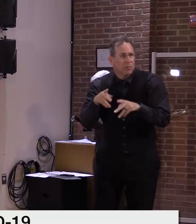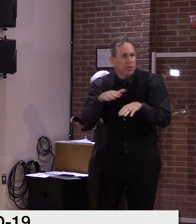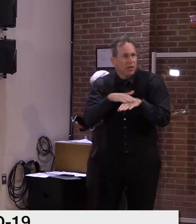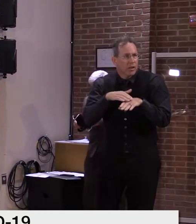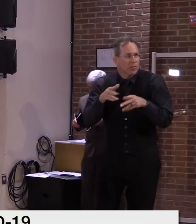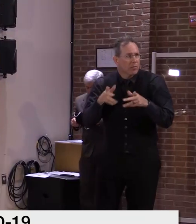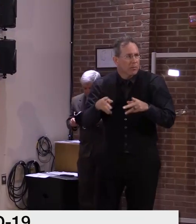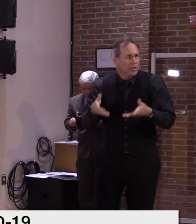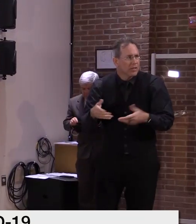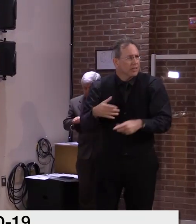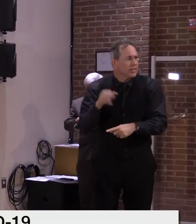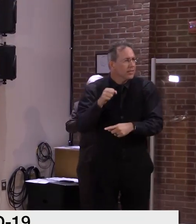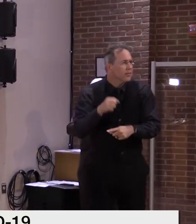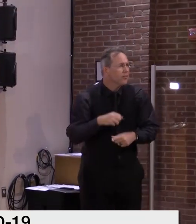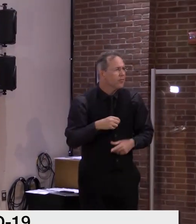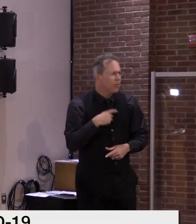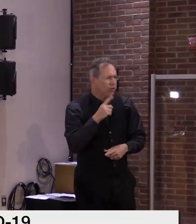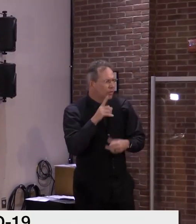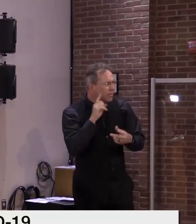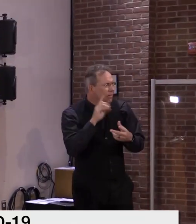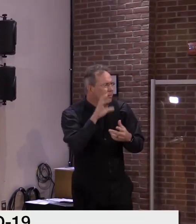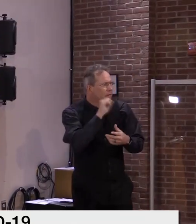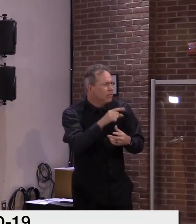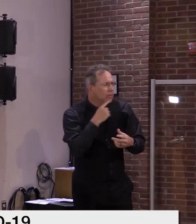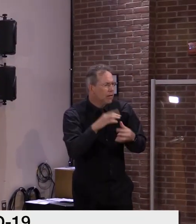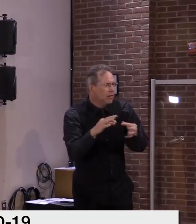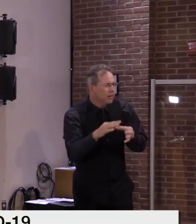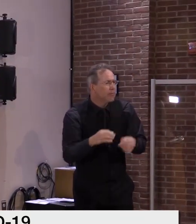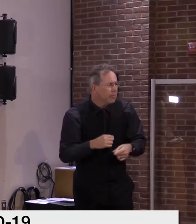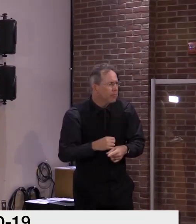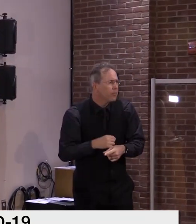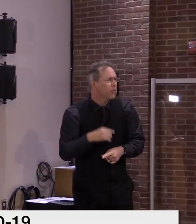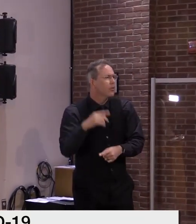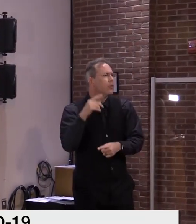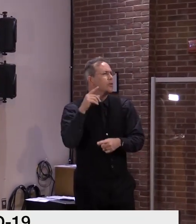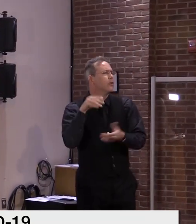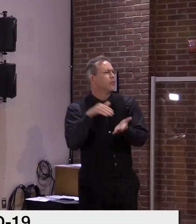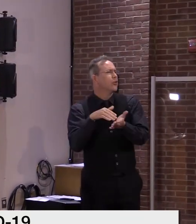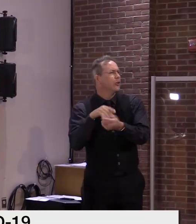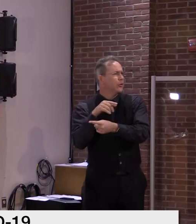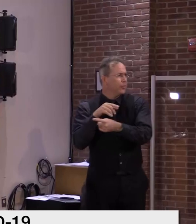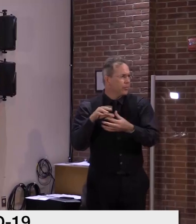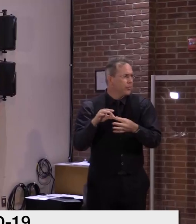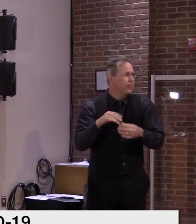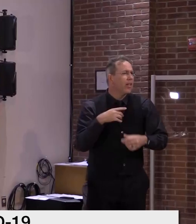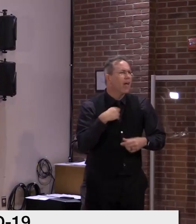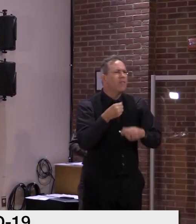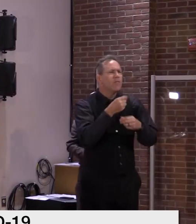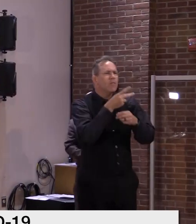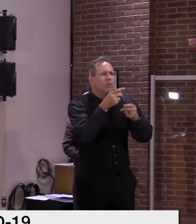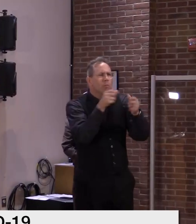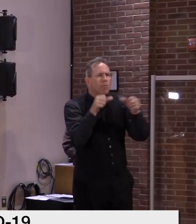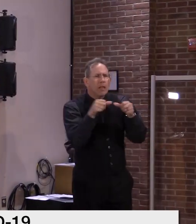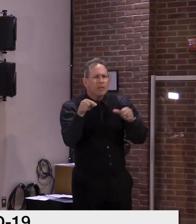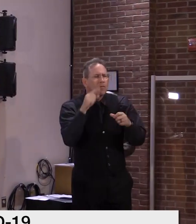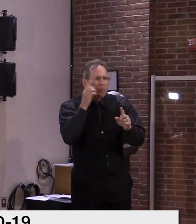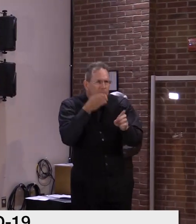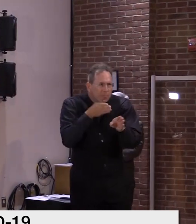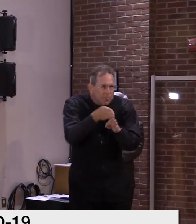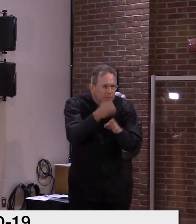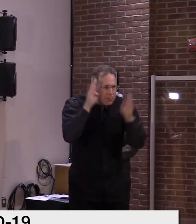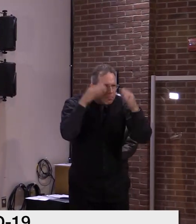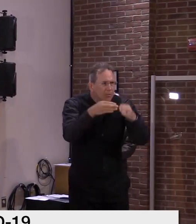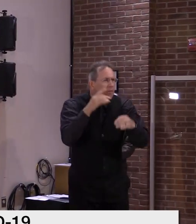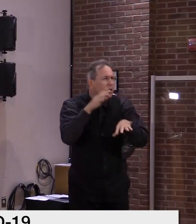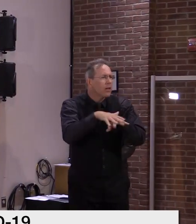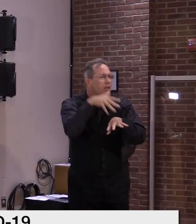So I just wanted to point out, we've had several clinics that were specific to the Abenaki population. And in